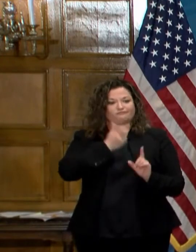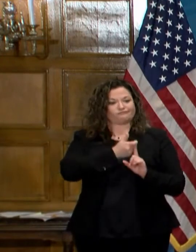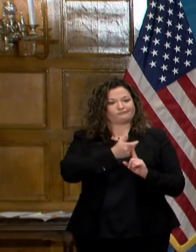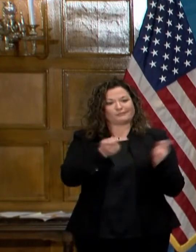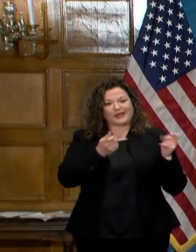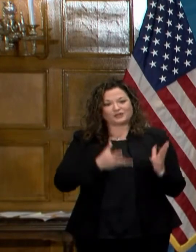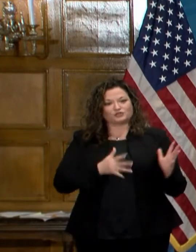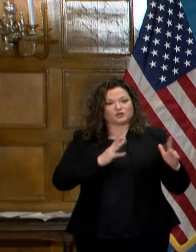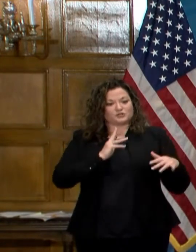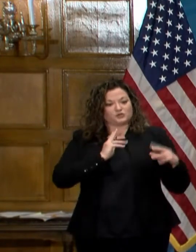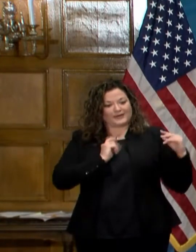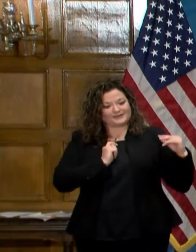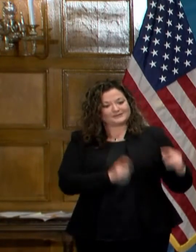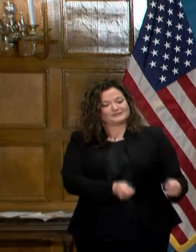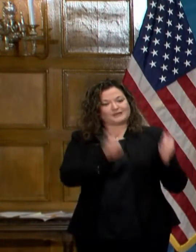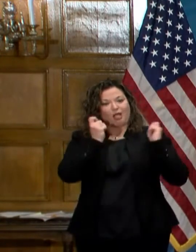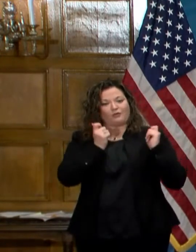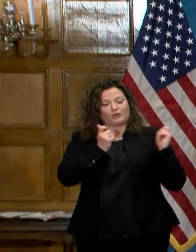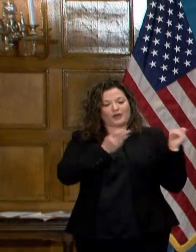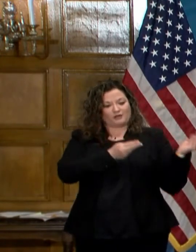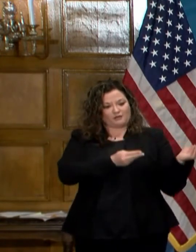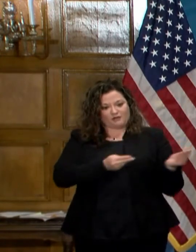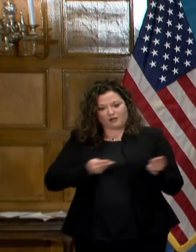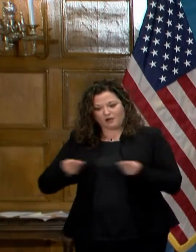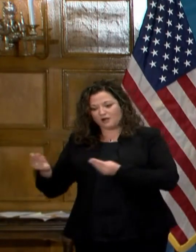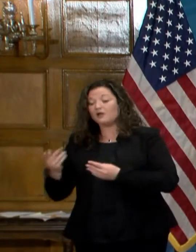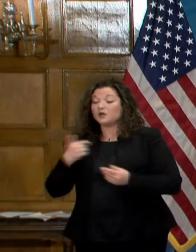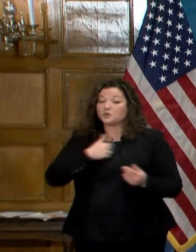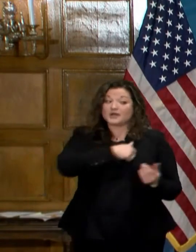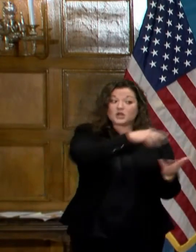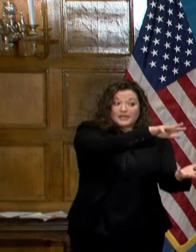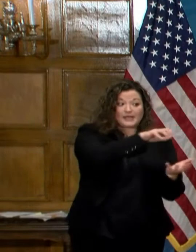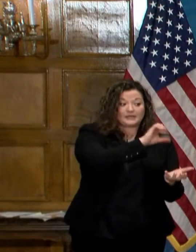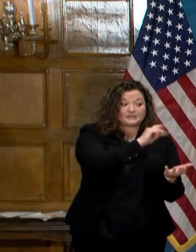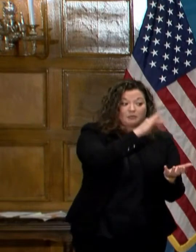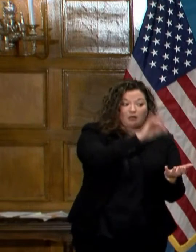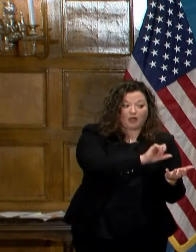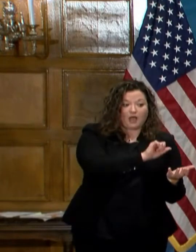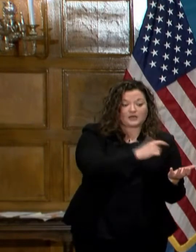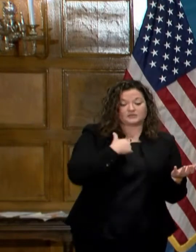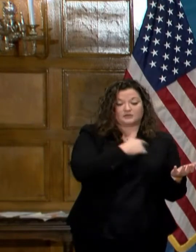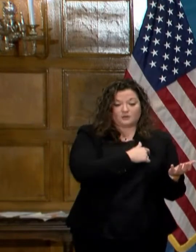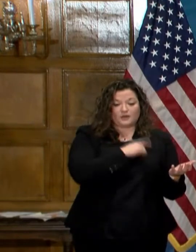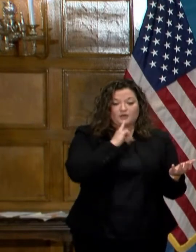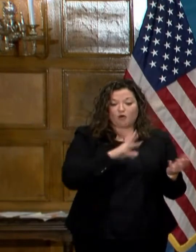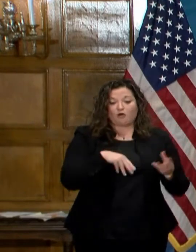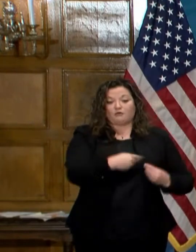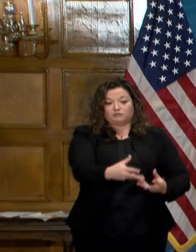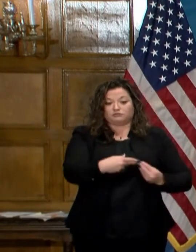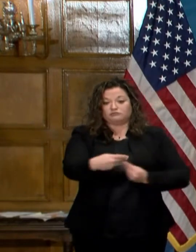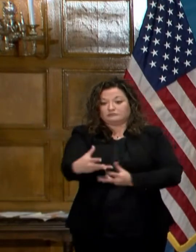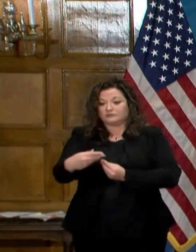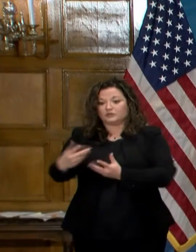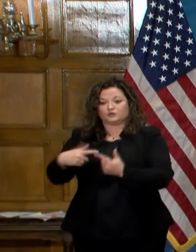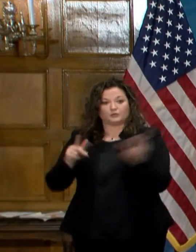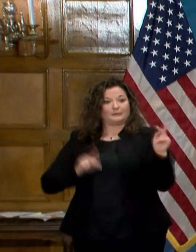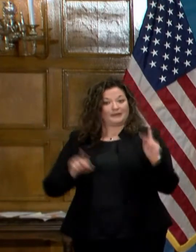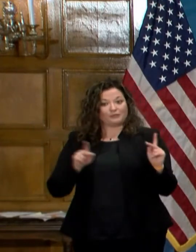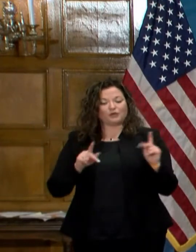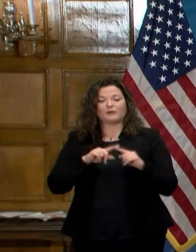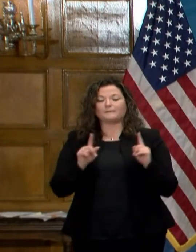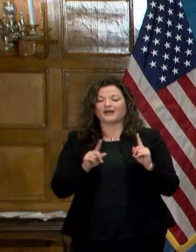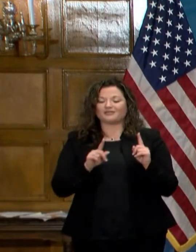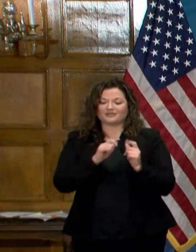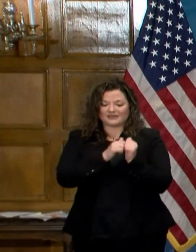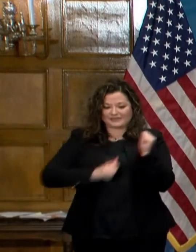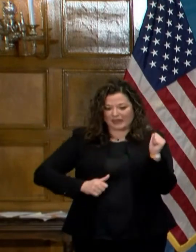accelerate that throughput, because we're getting supplies, we're getting them out to the population. We want to reduce the delay